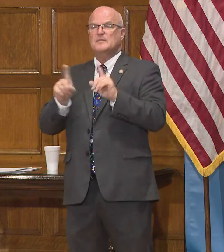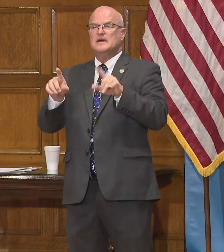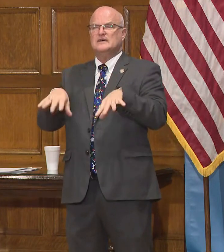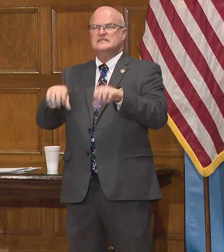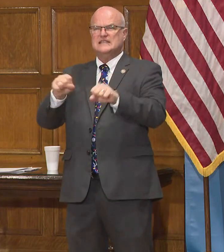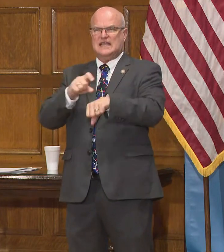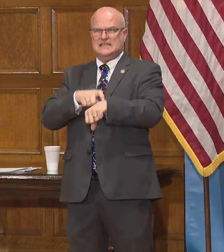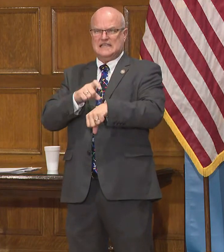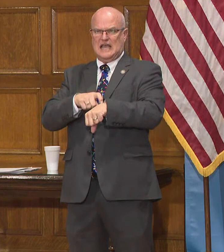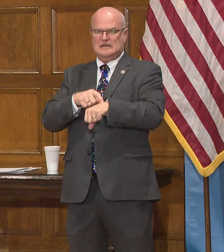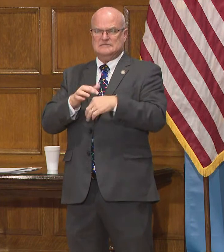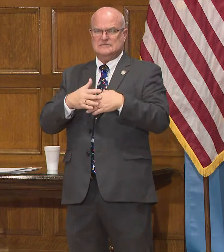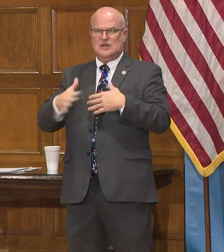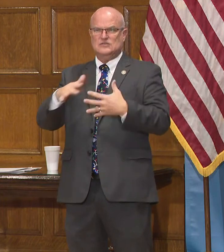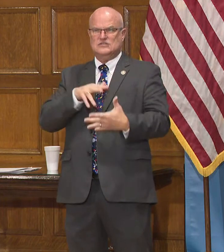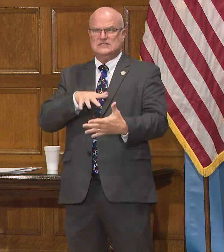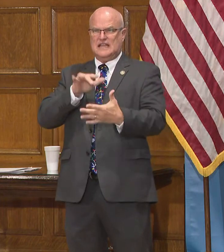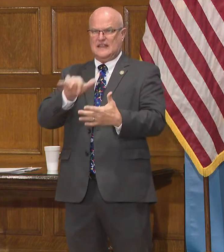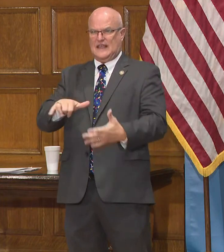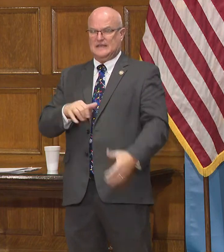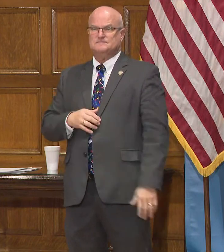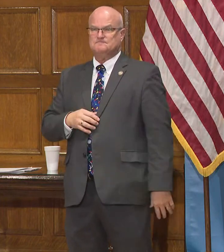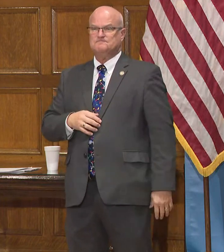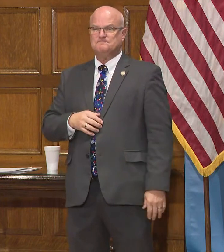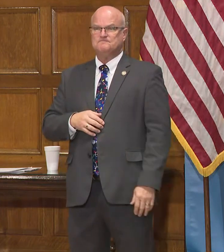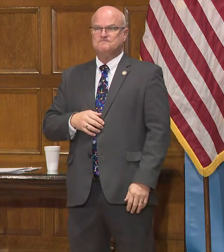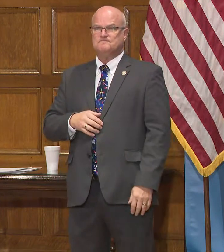little bit longer time to study that.